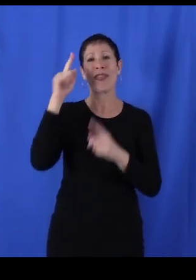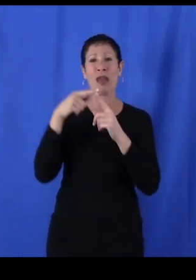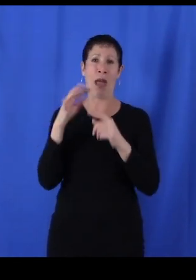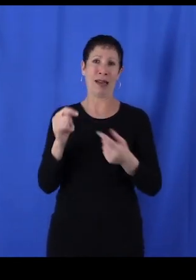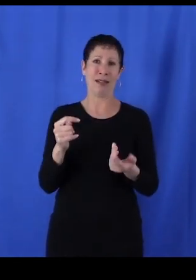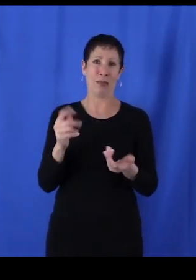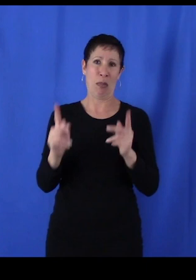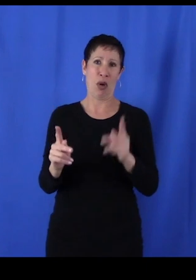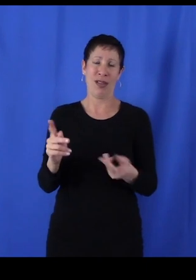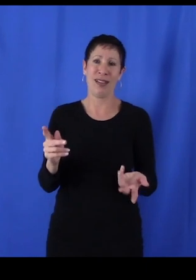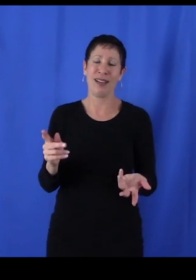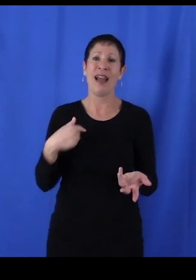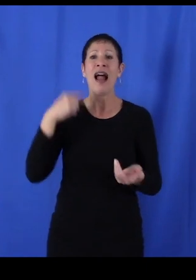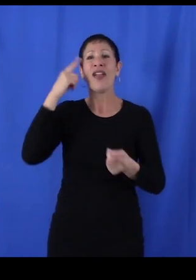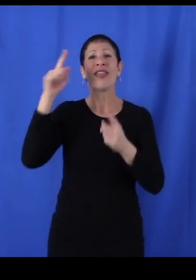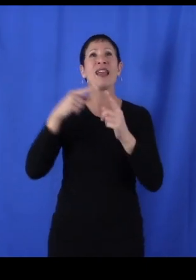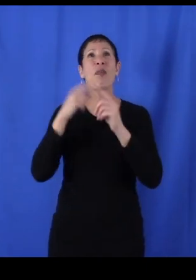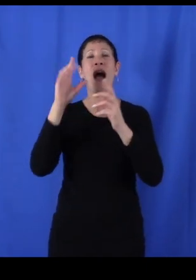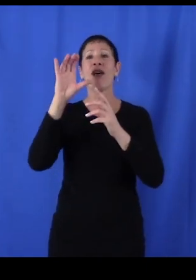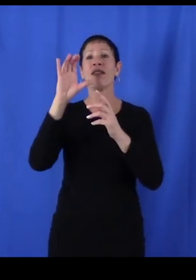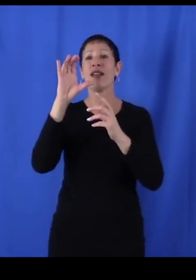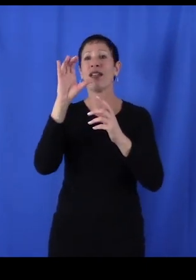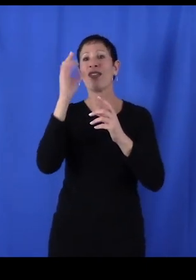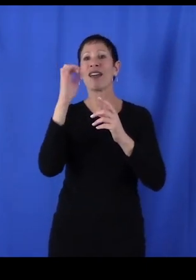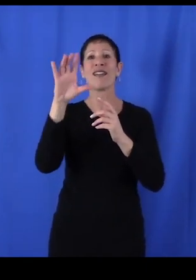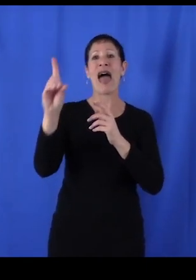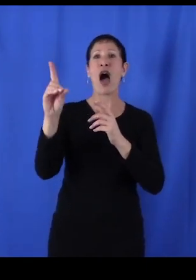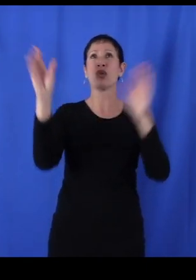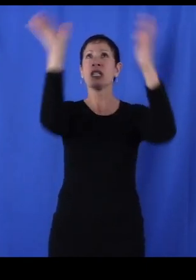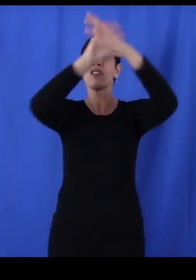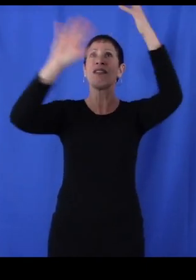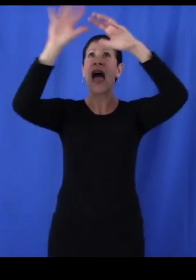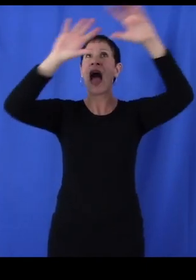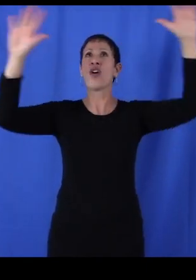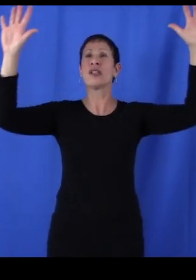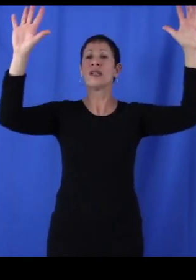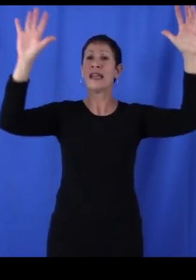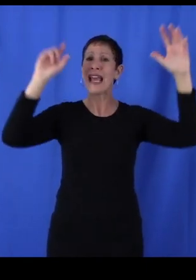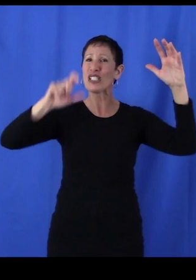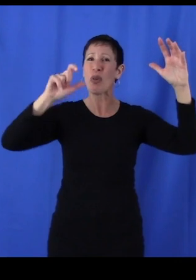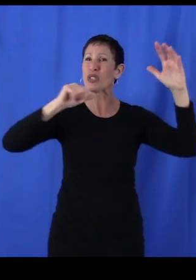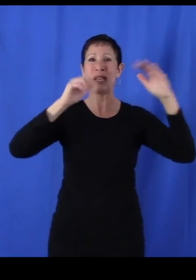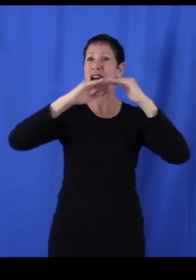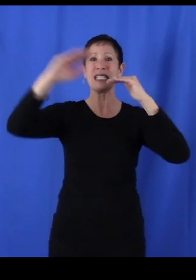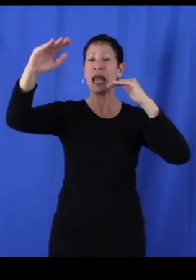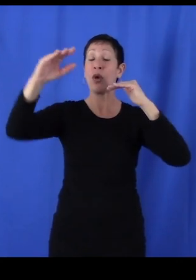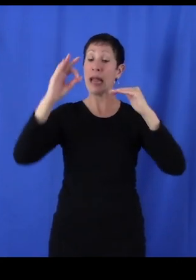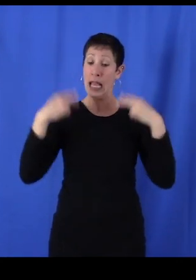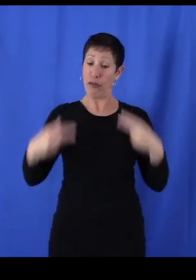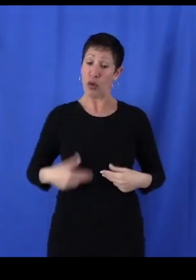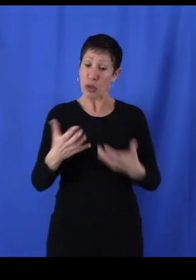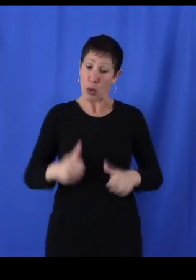about the cloud, right? The cloud is supposed to be unstable. If humans are to survive, it's supposed to